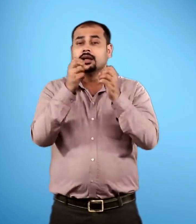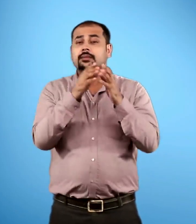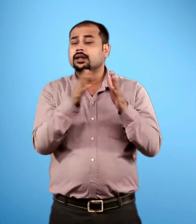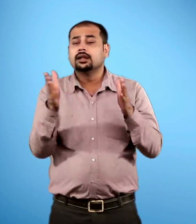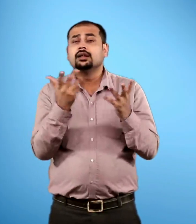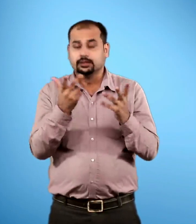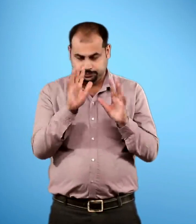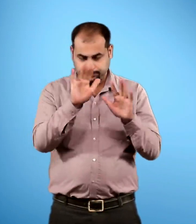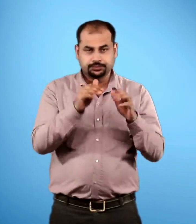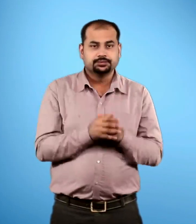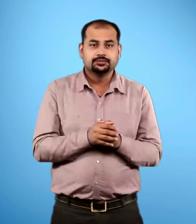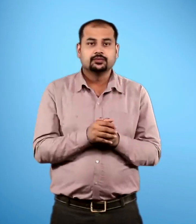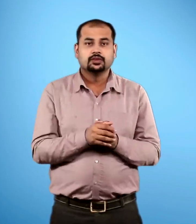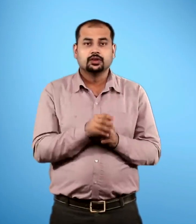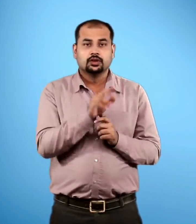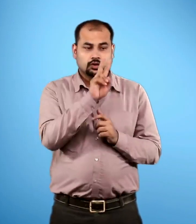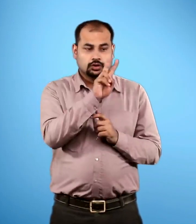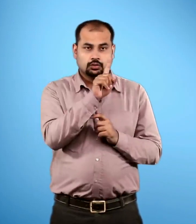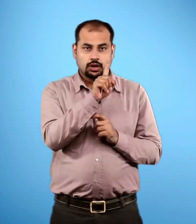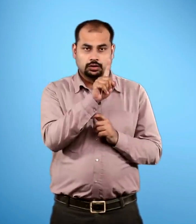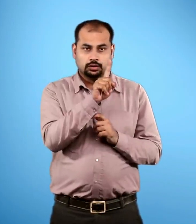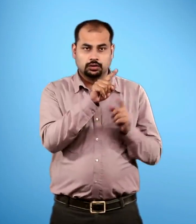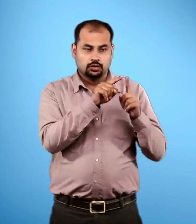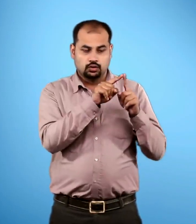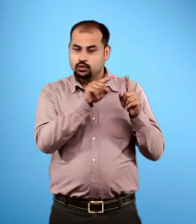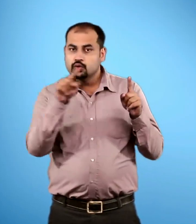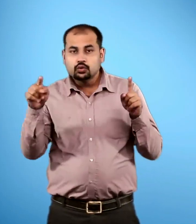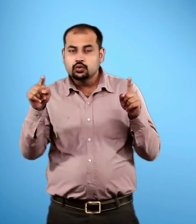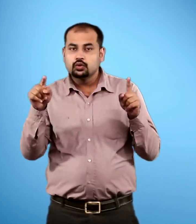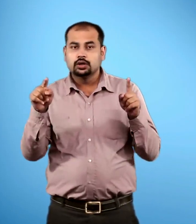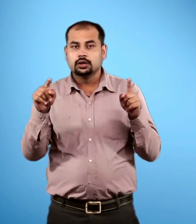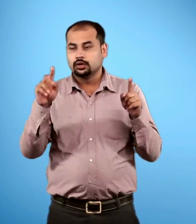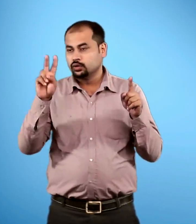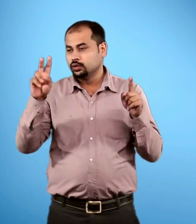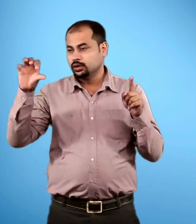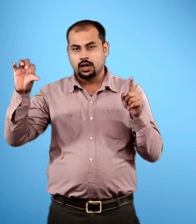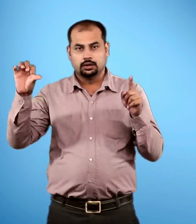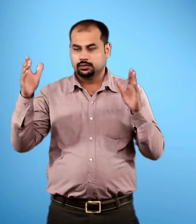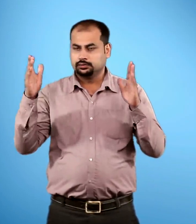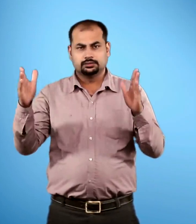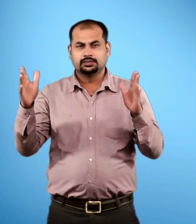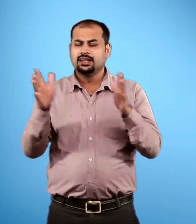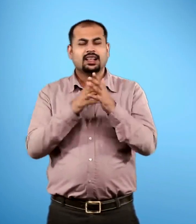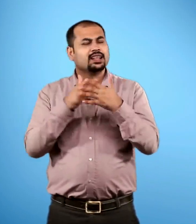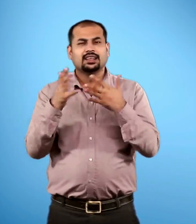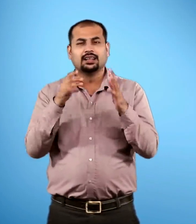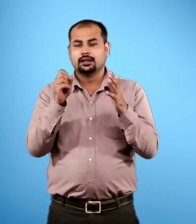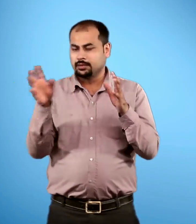Below this we have another square with 3 rows and 3 columns. Number 25 is written in the